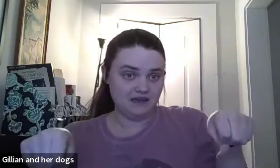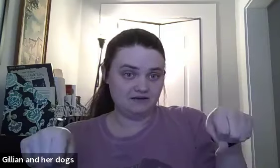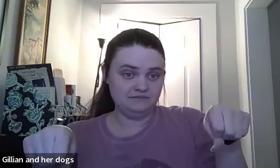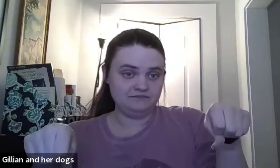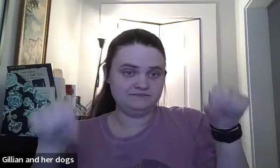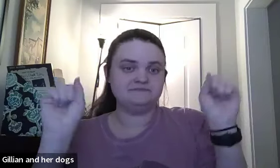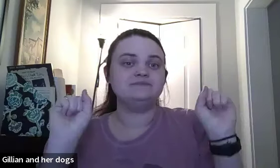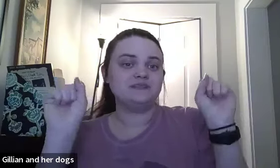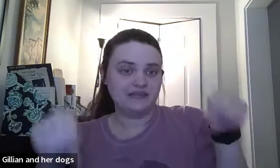can,